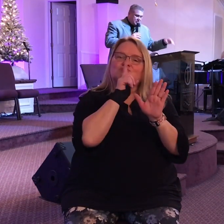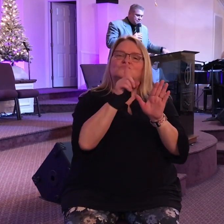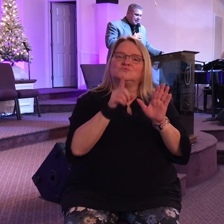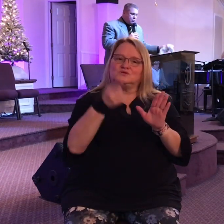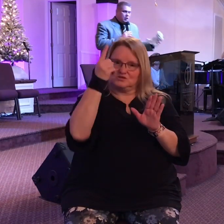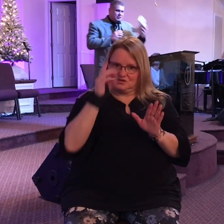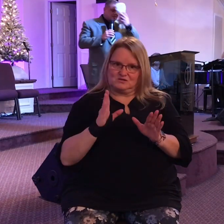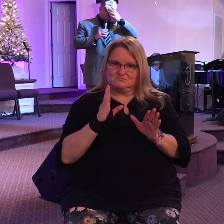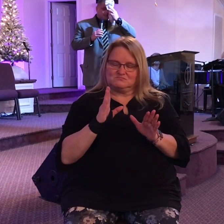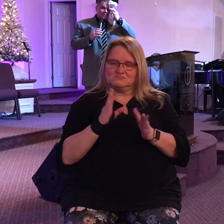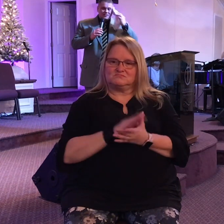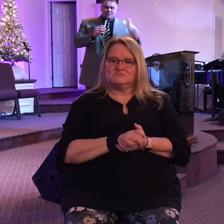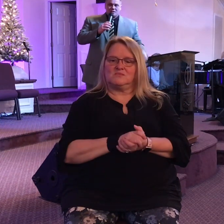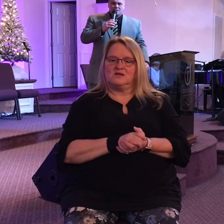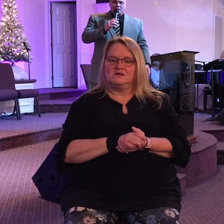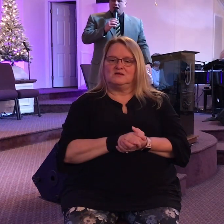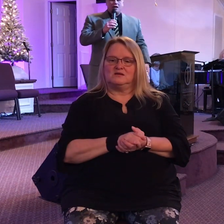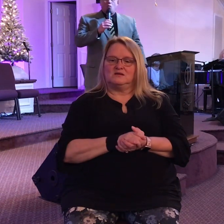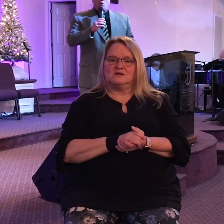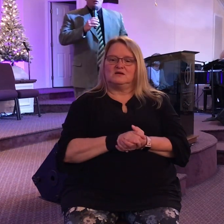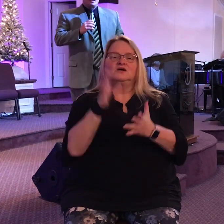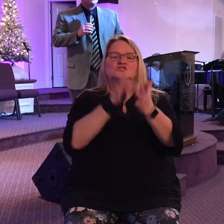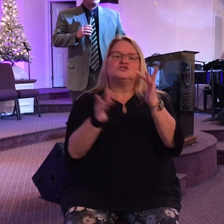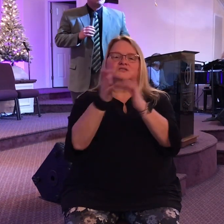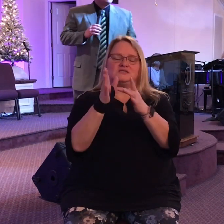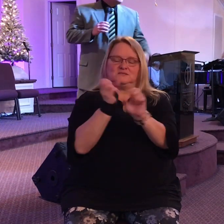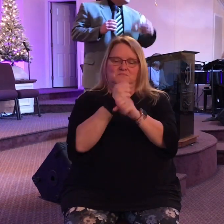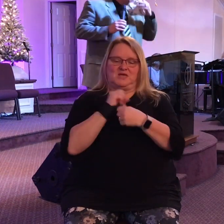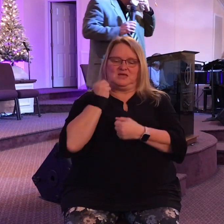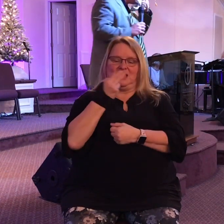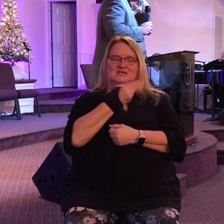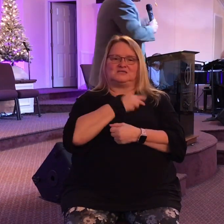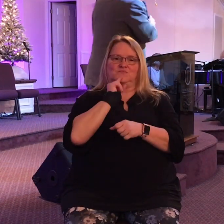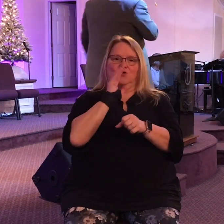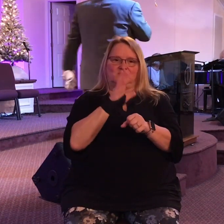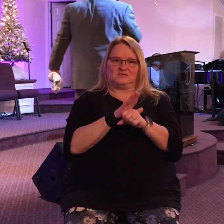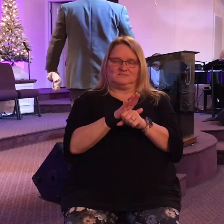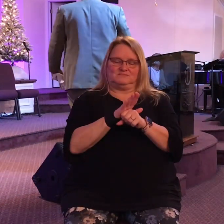But Jesus made a promise that hell won't win.